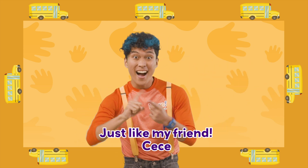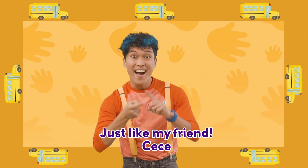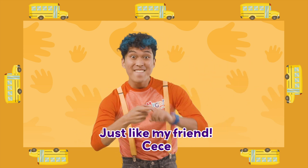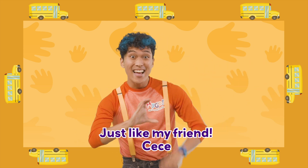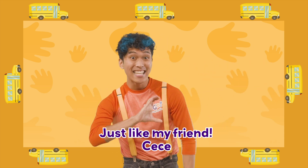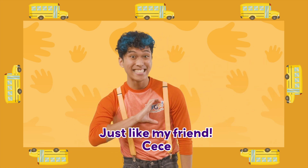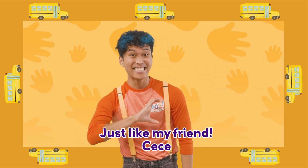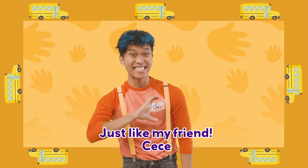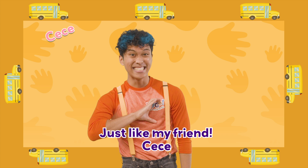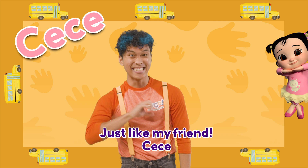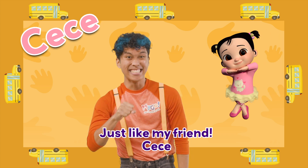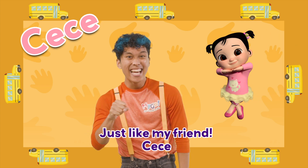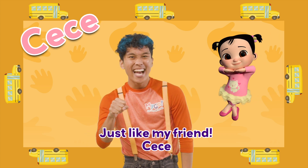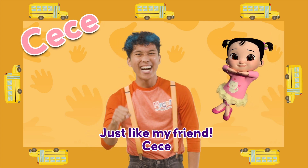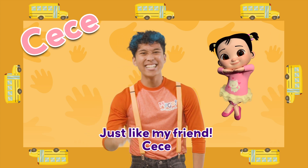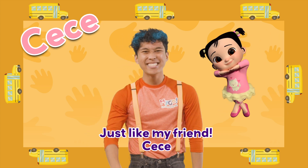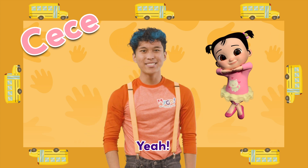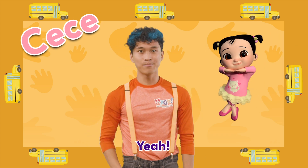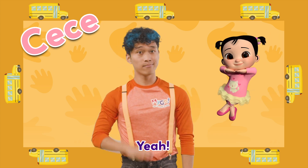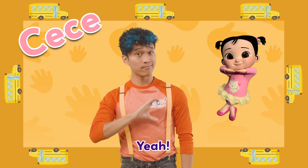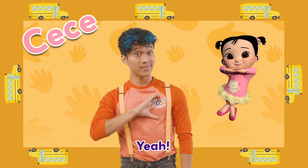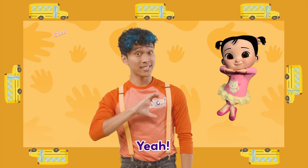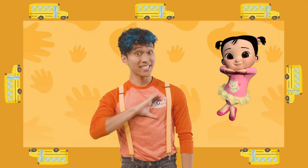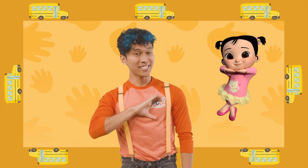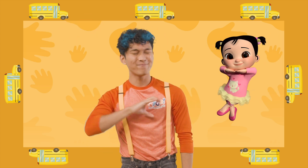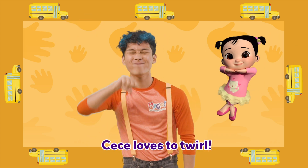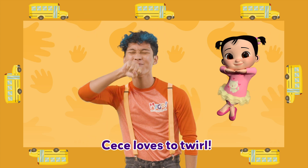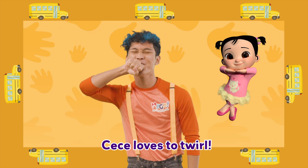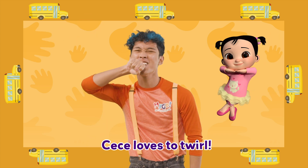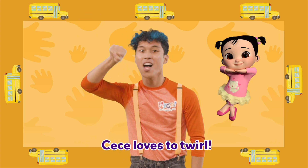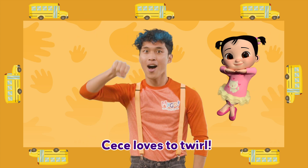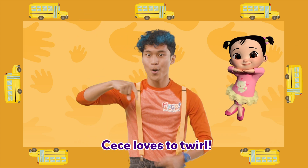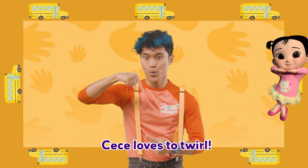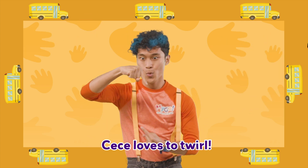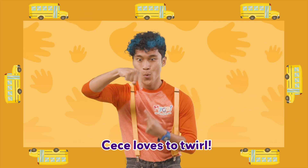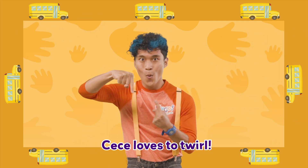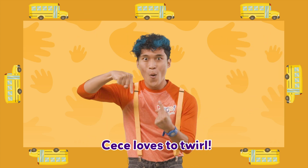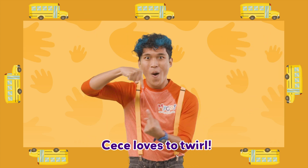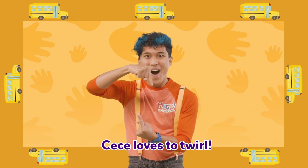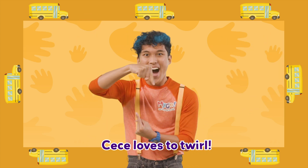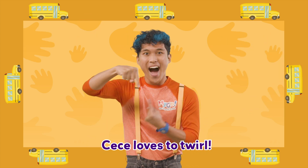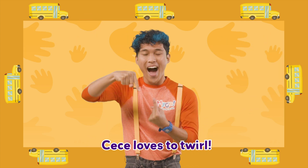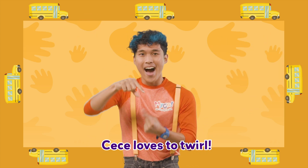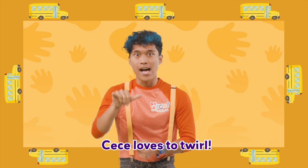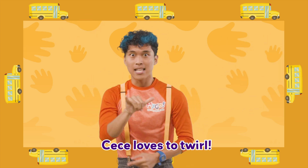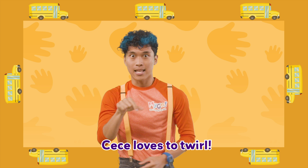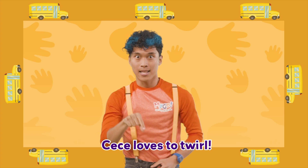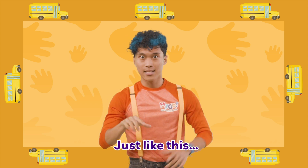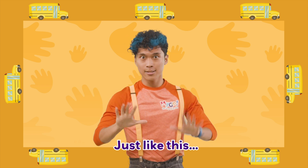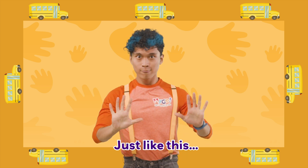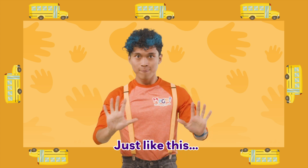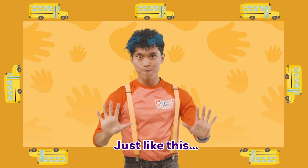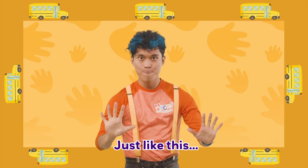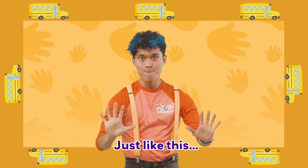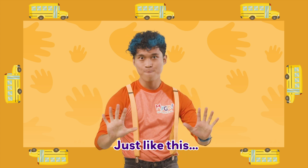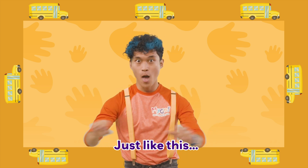my friend, Cece. Yeah, Cece loves to twirl, just like this.